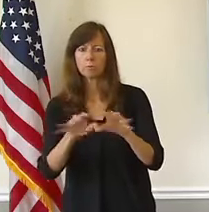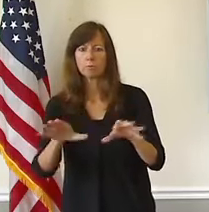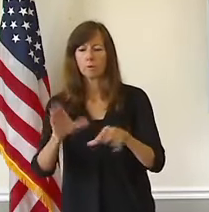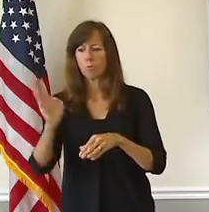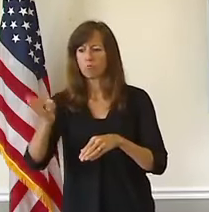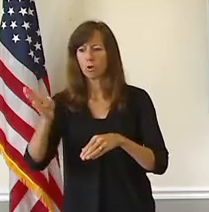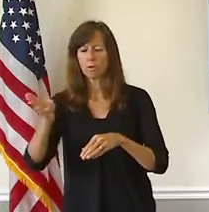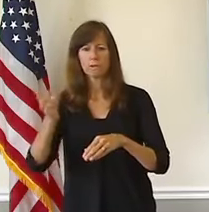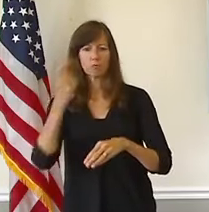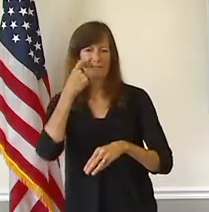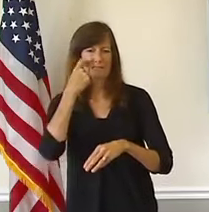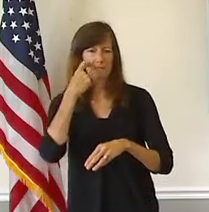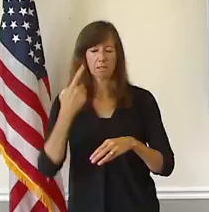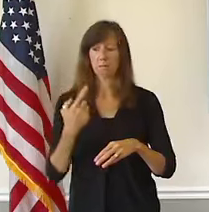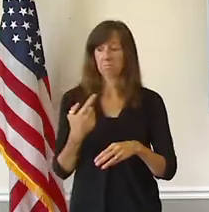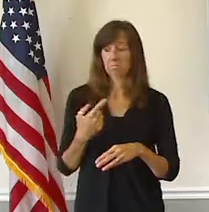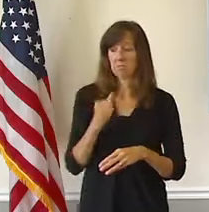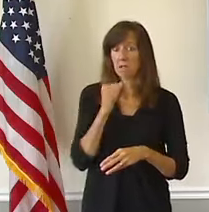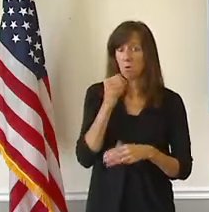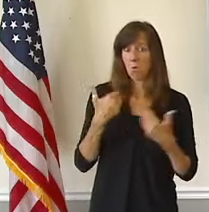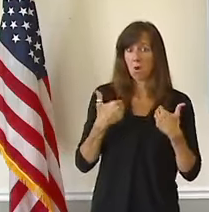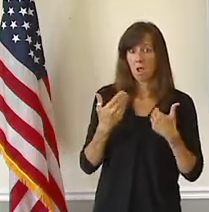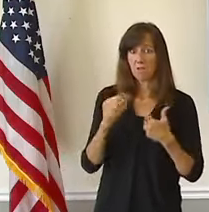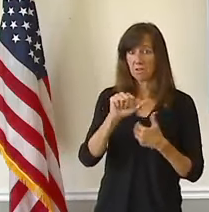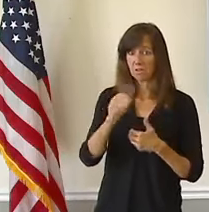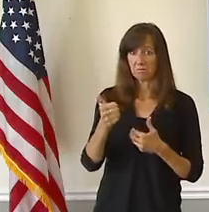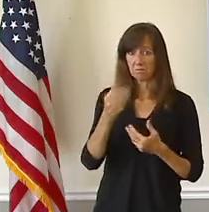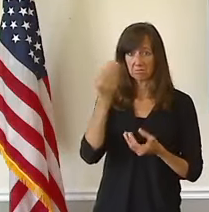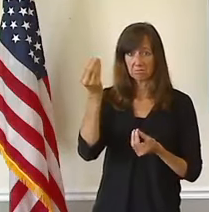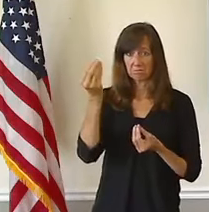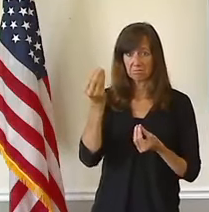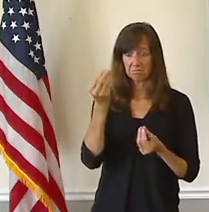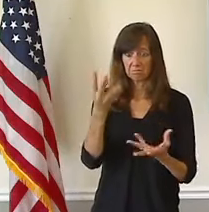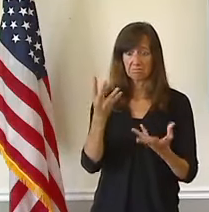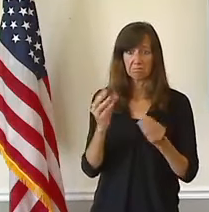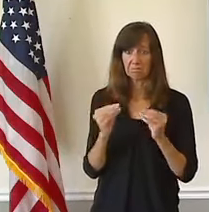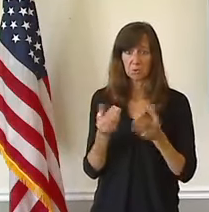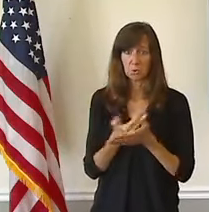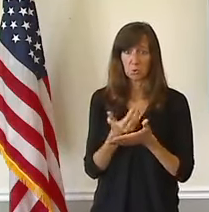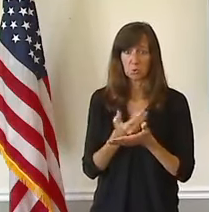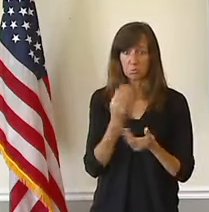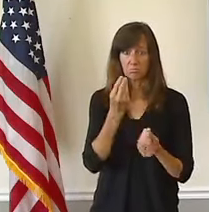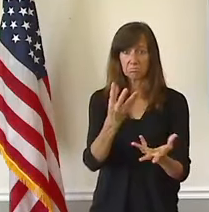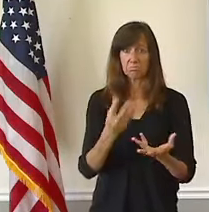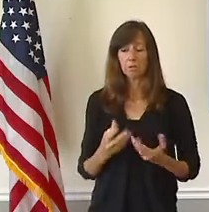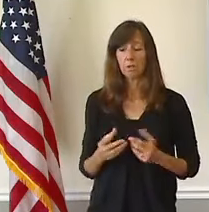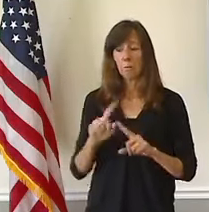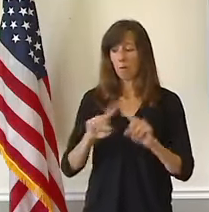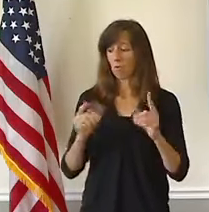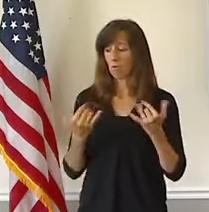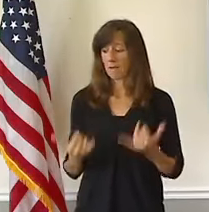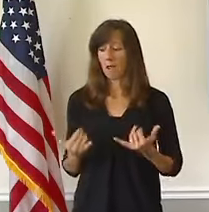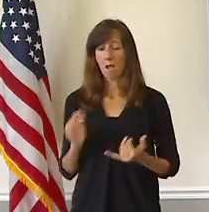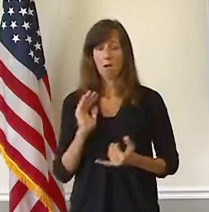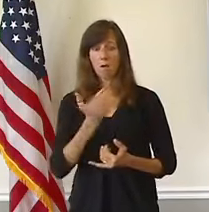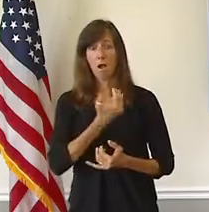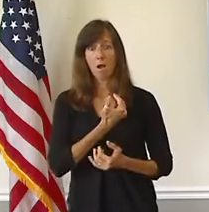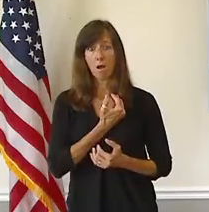but we'll try to provide you what we can. At the moment, again, our transmission rate, positivity rate, holding at